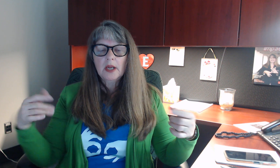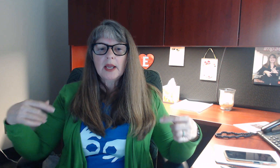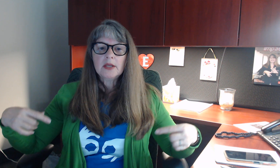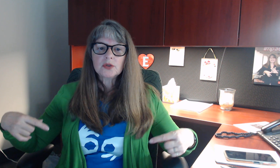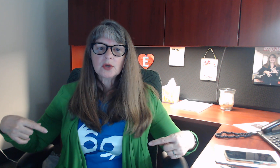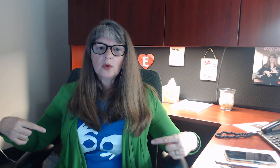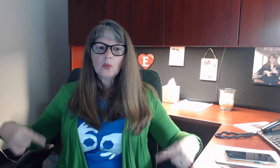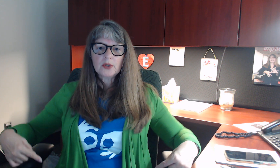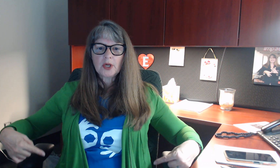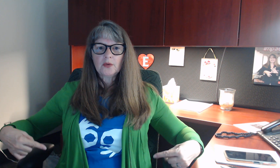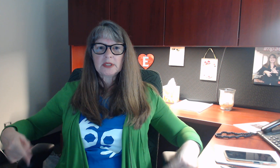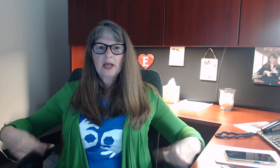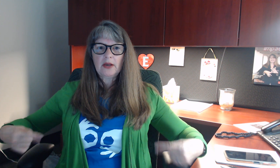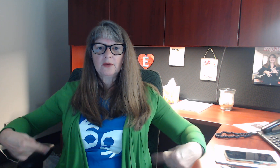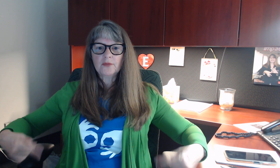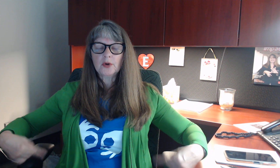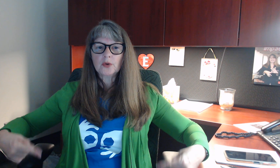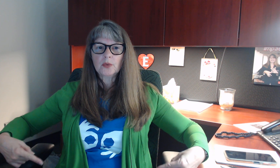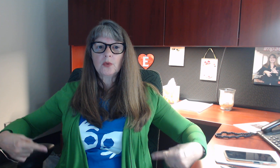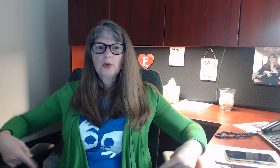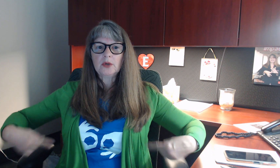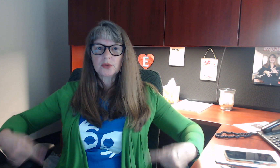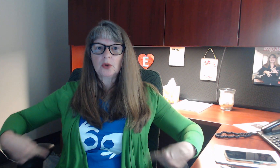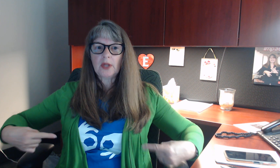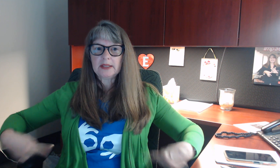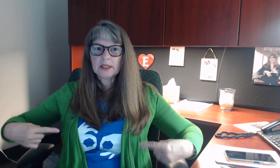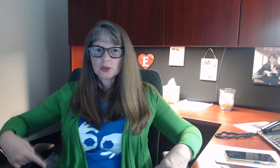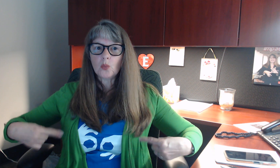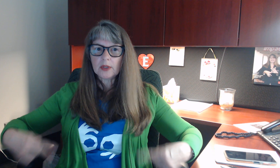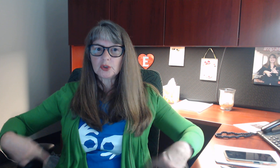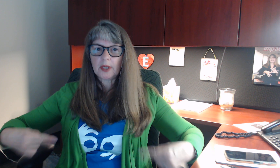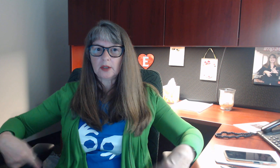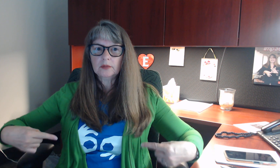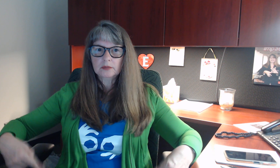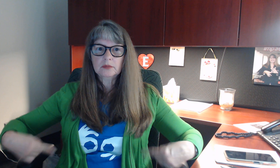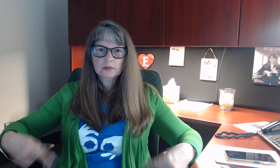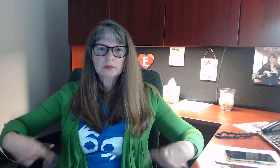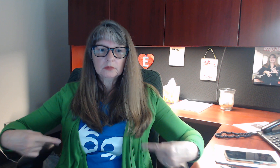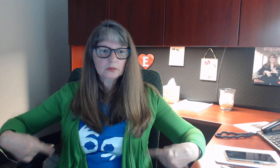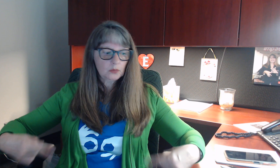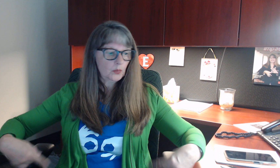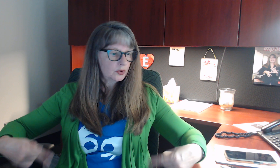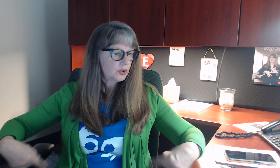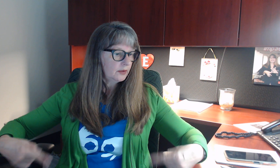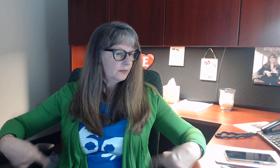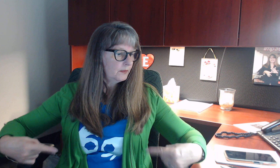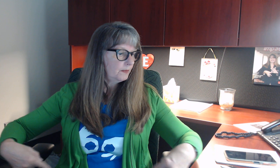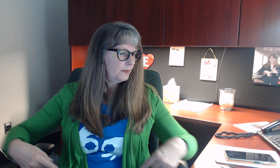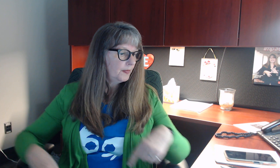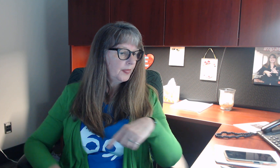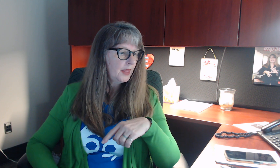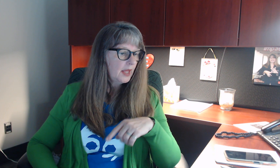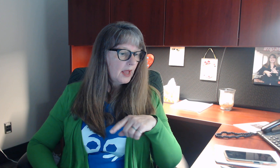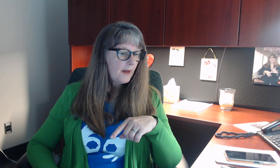And so wheelchair is down here further where the wheels are like this. Wheelchair. Wheelchair.